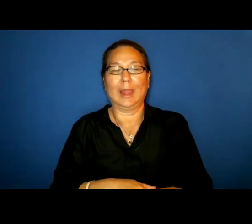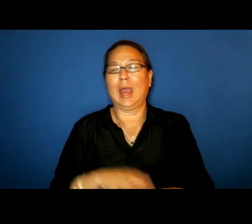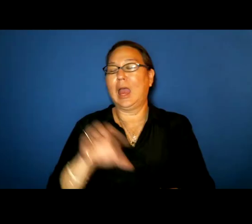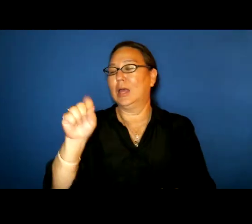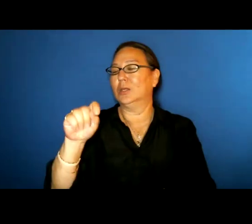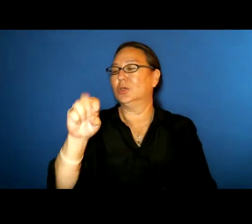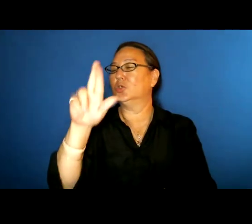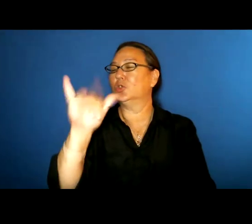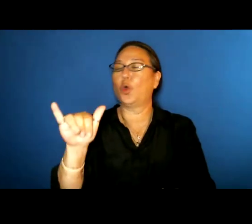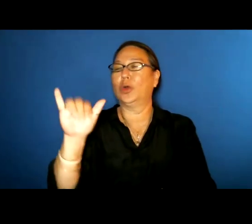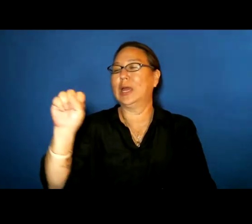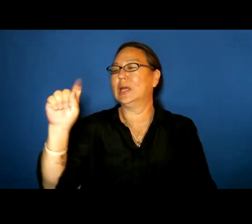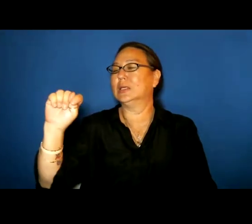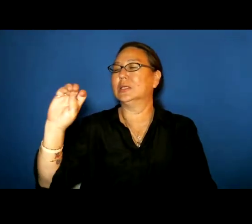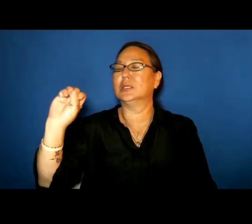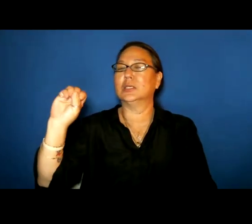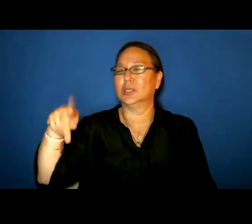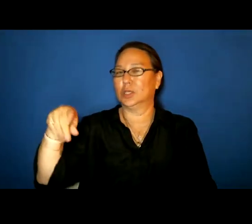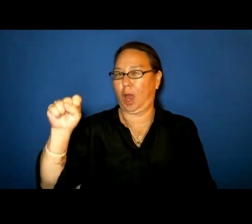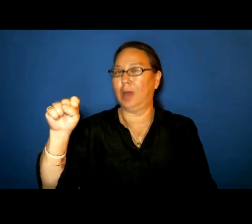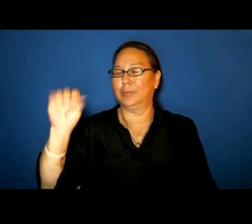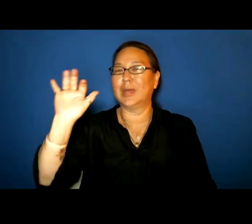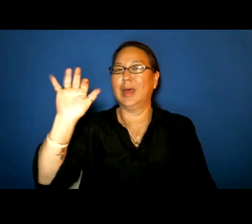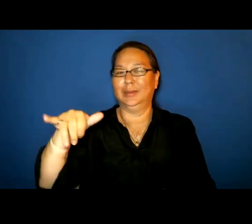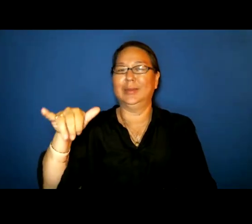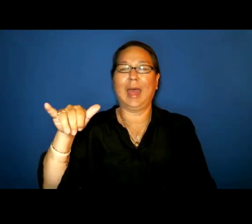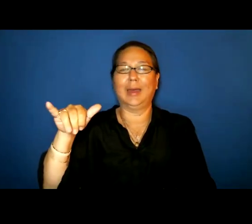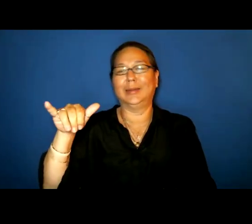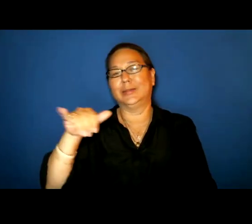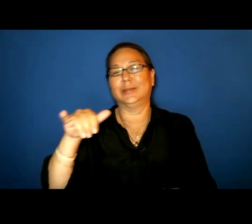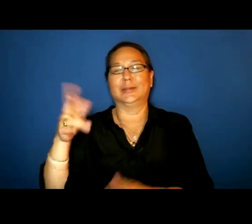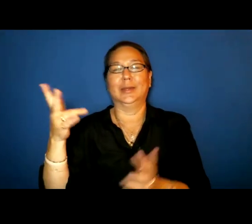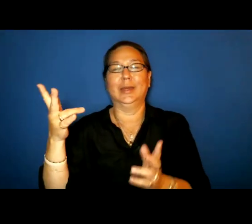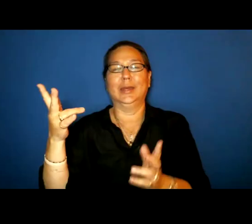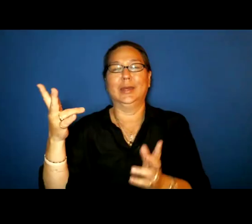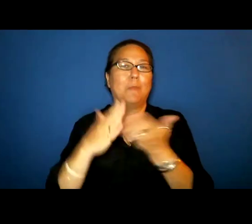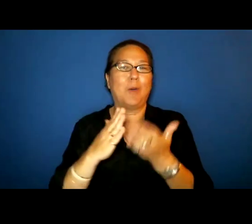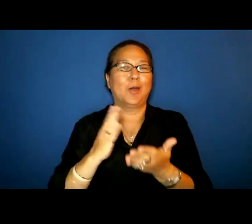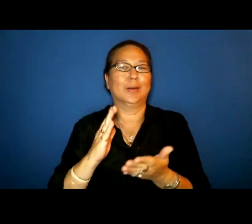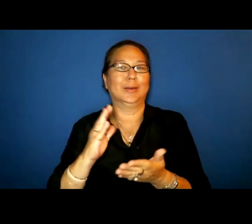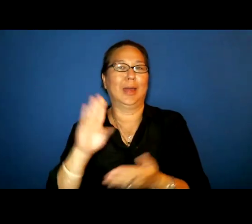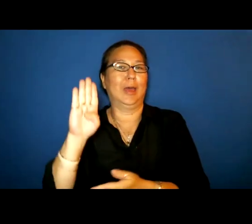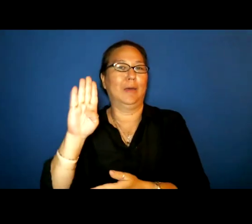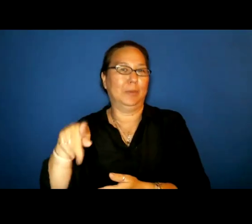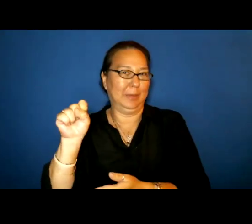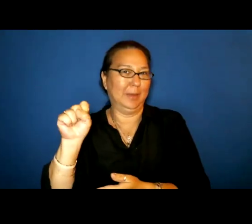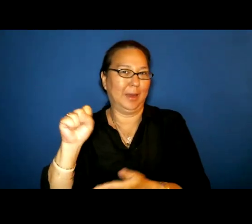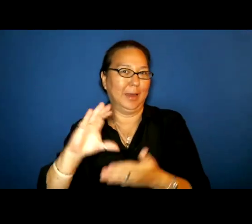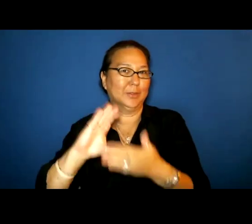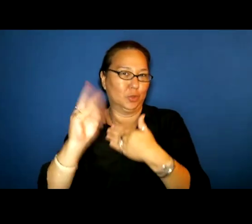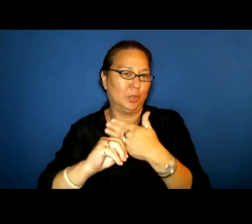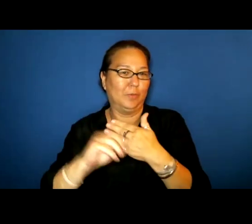of stories that have been part of the Boston Public Schools curriculum for grades 2, pretty